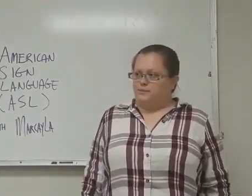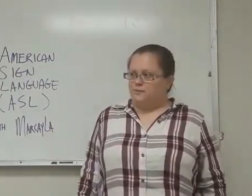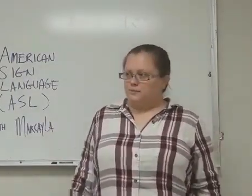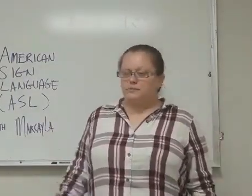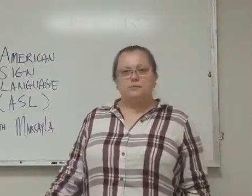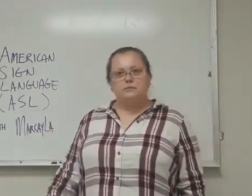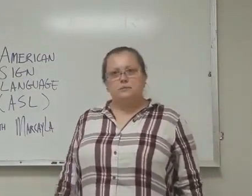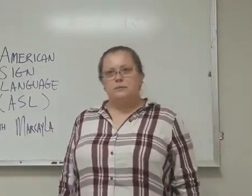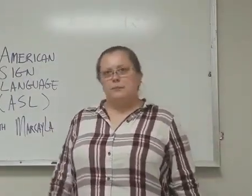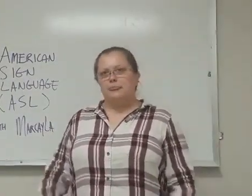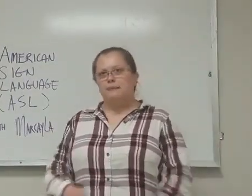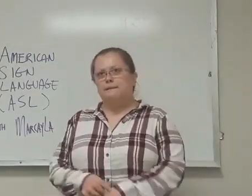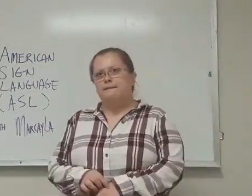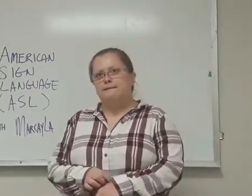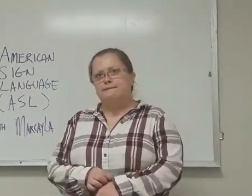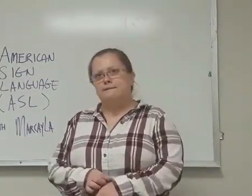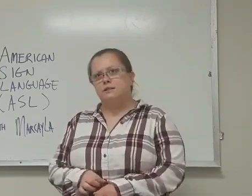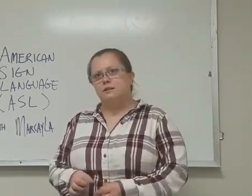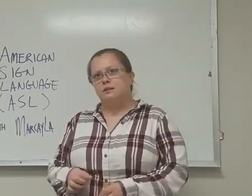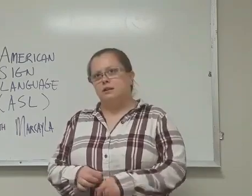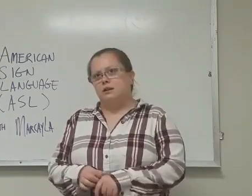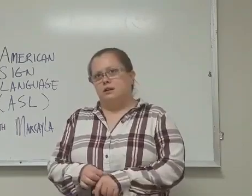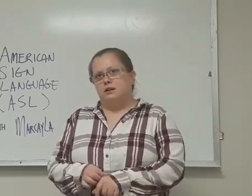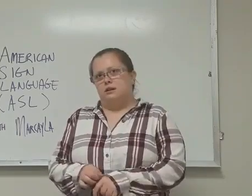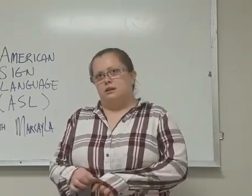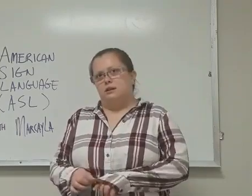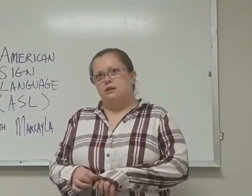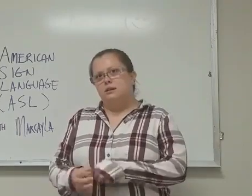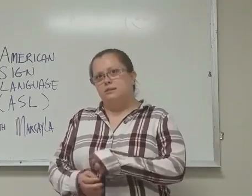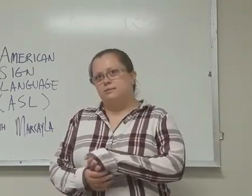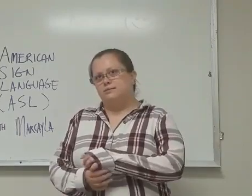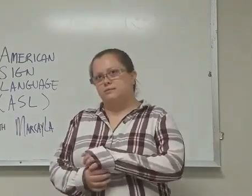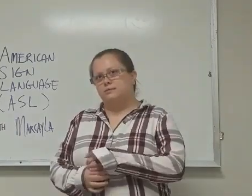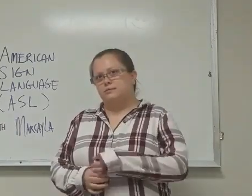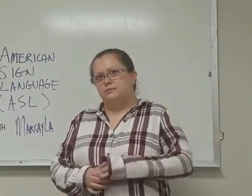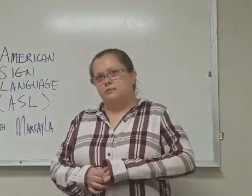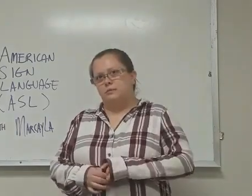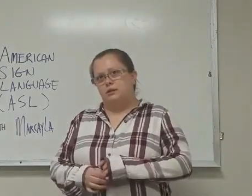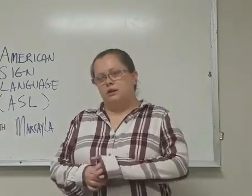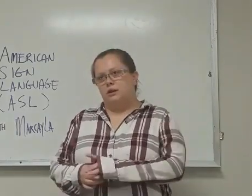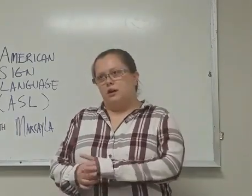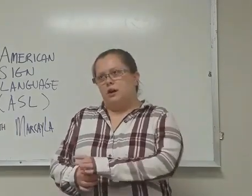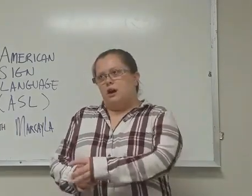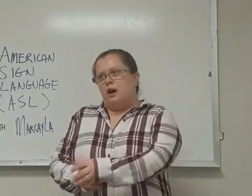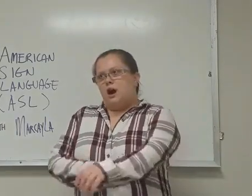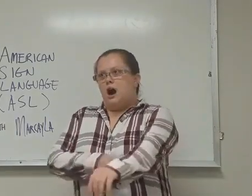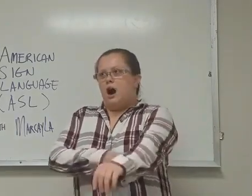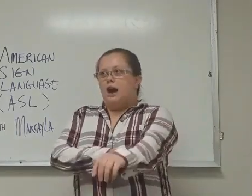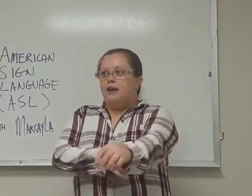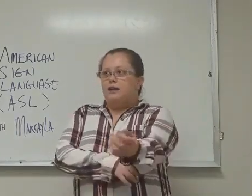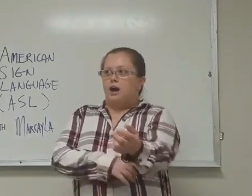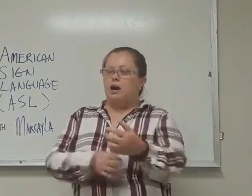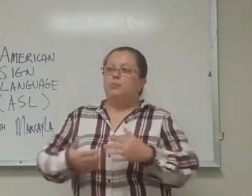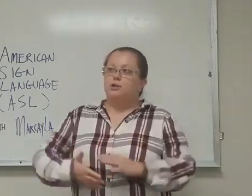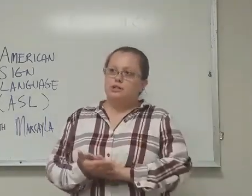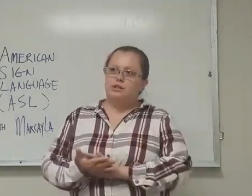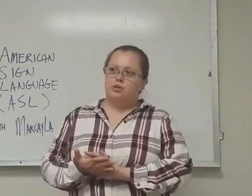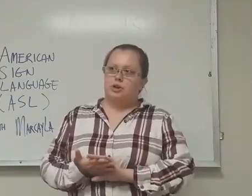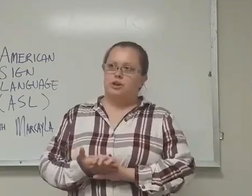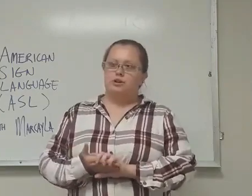like how often is ASL used? Like in your day-to-day, how often do you use it? Like, I personally try to use